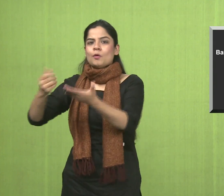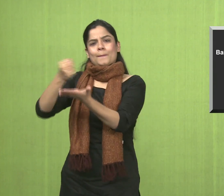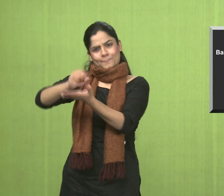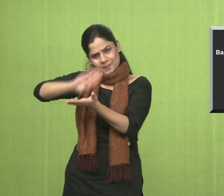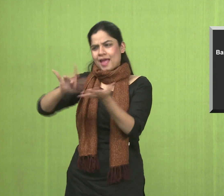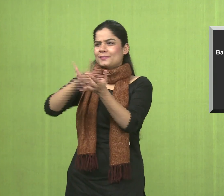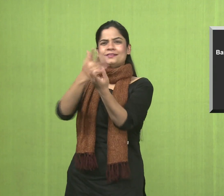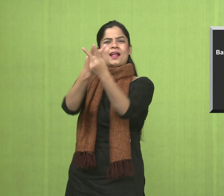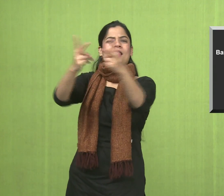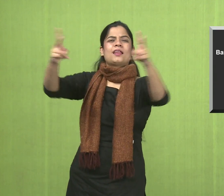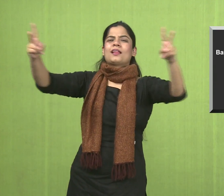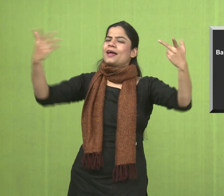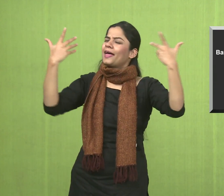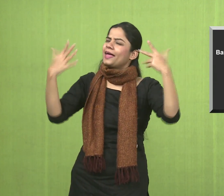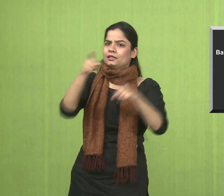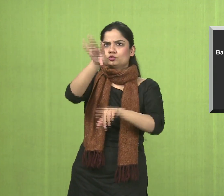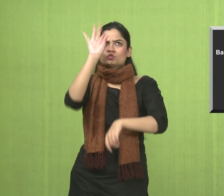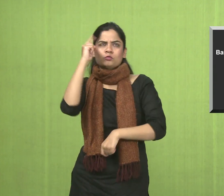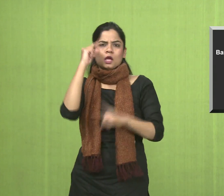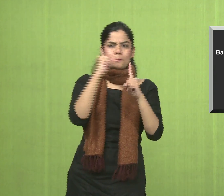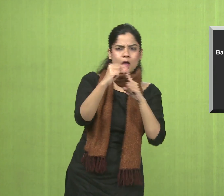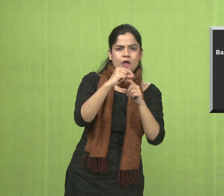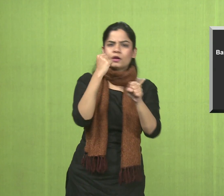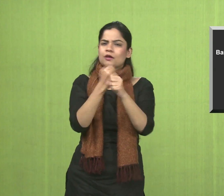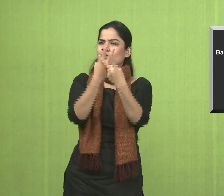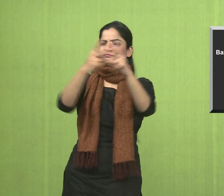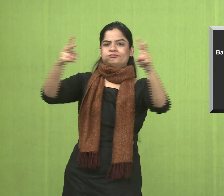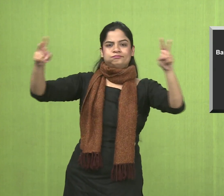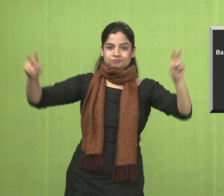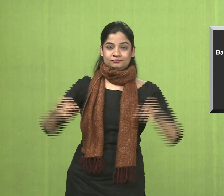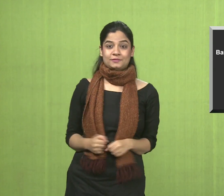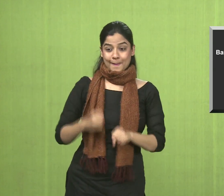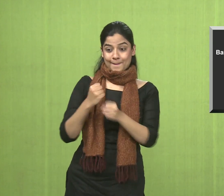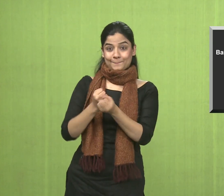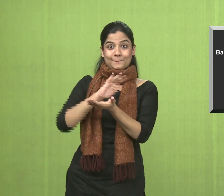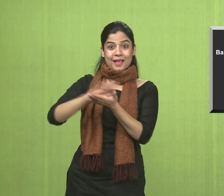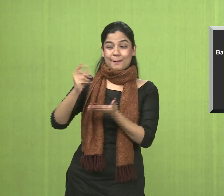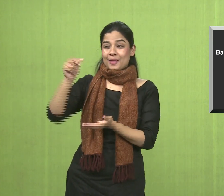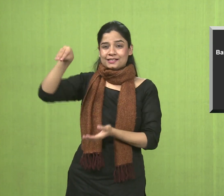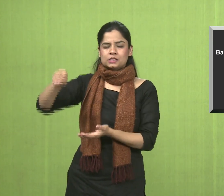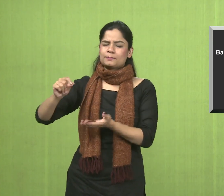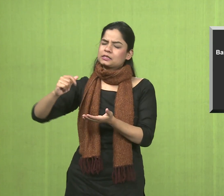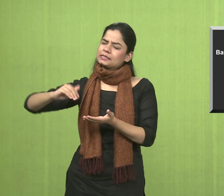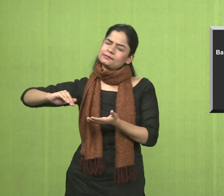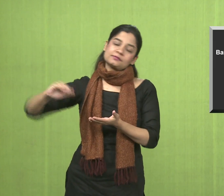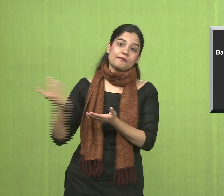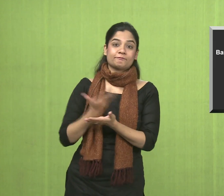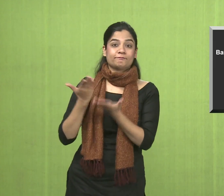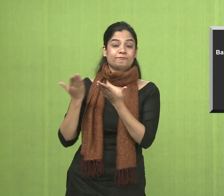Common investment avenues. There are different banks which you can go for, even government or private bank. Bank, your